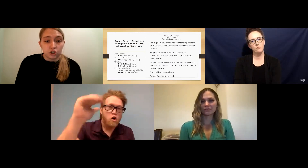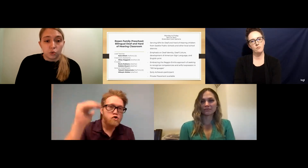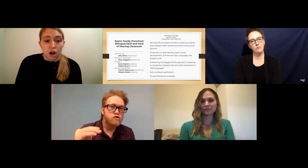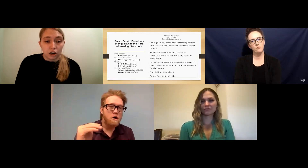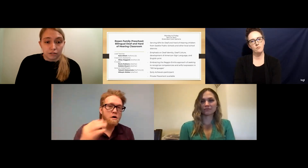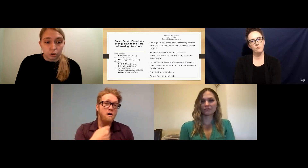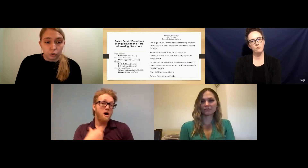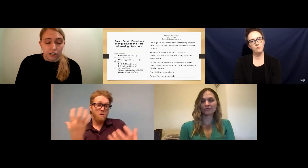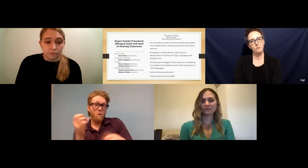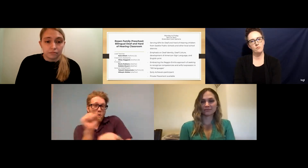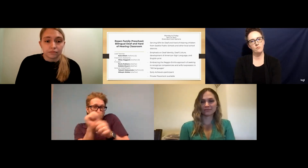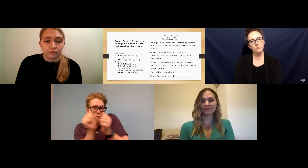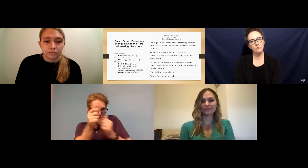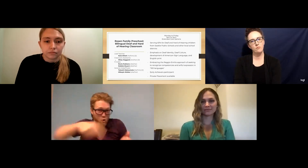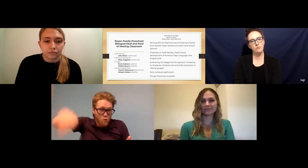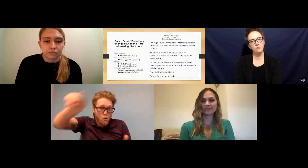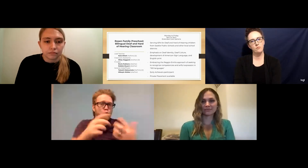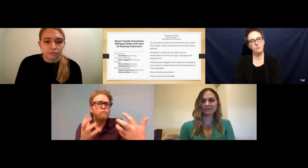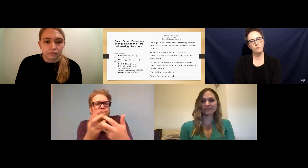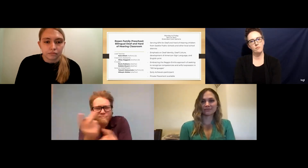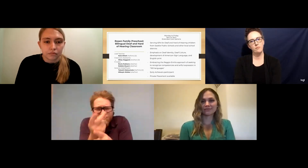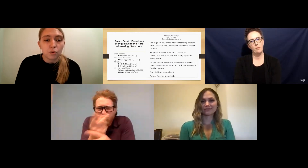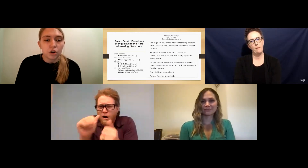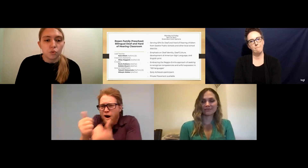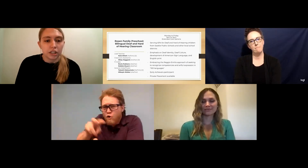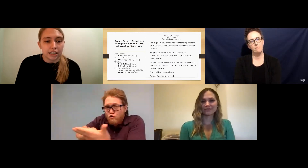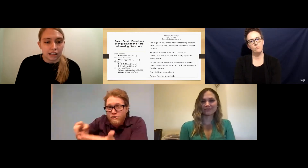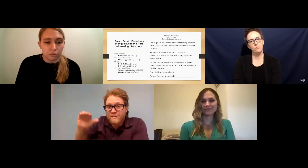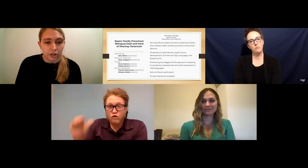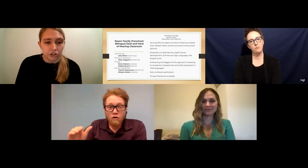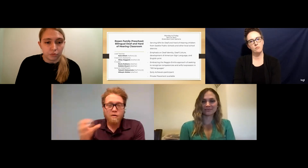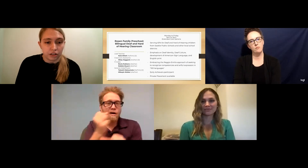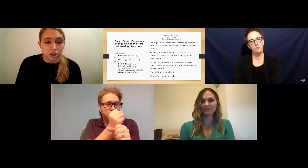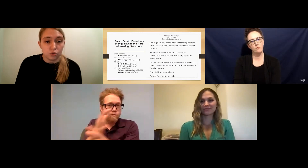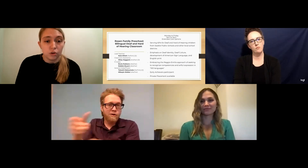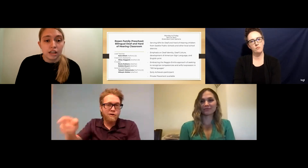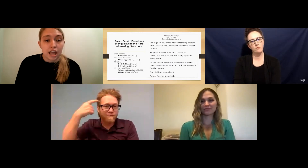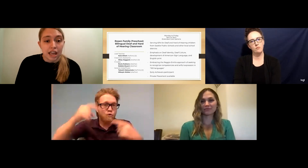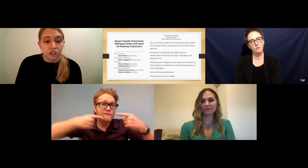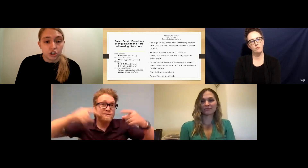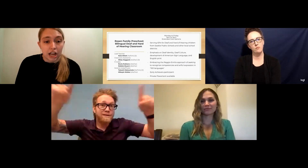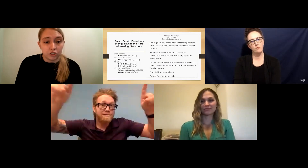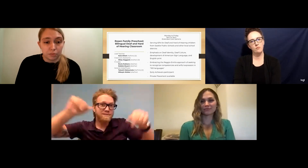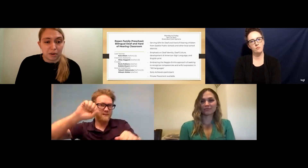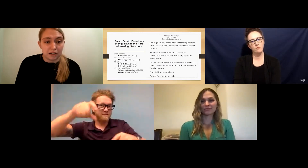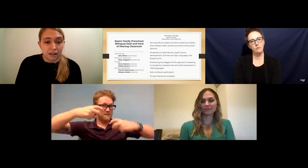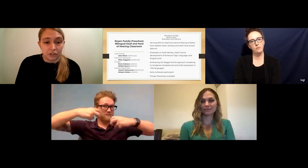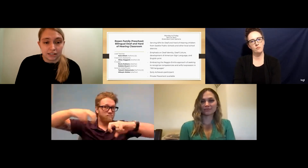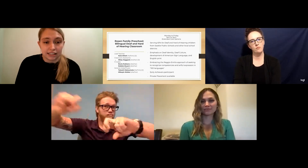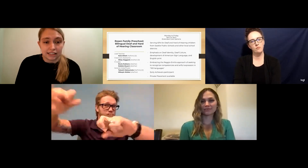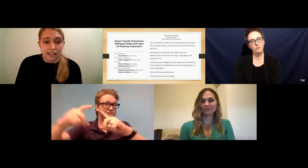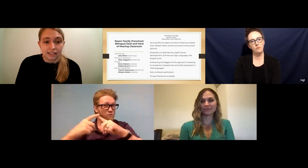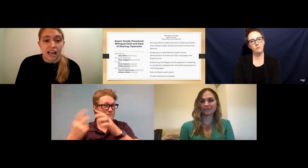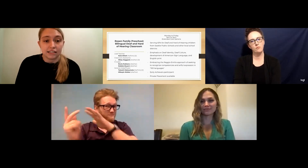family to our program. We want to work in collaboration with you and your child to prepare them